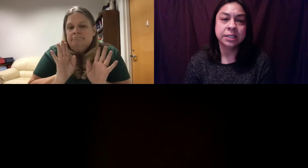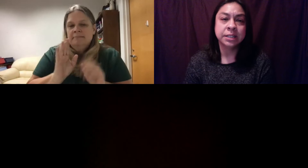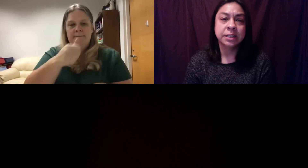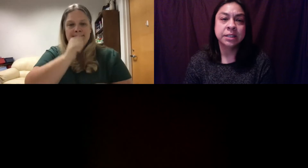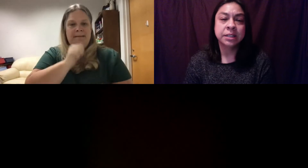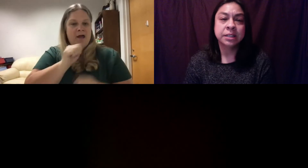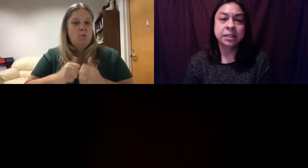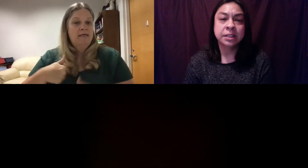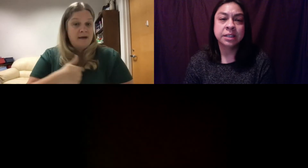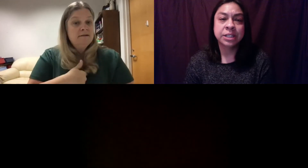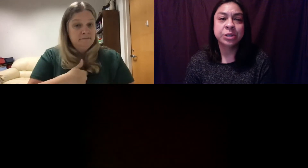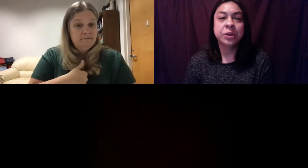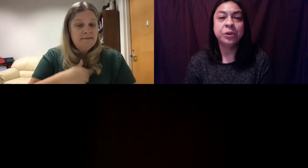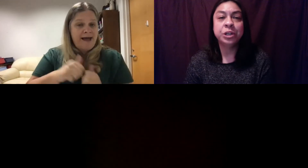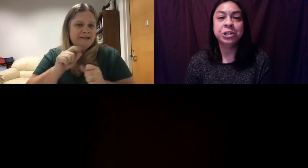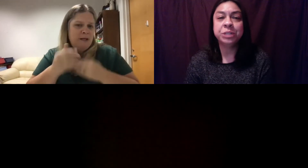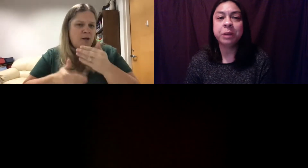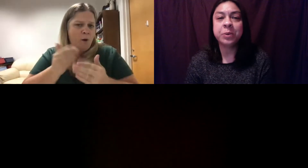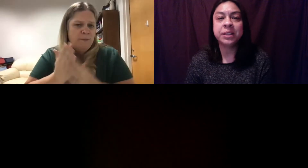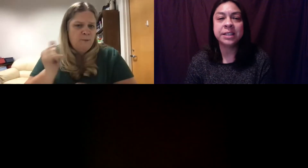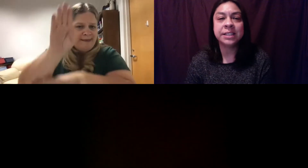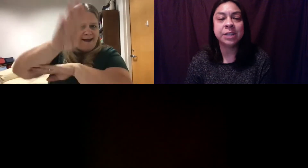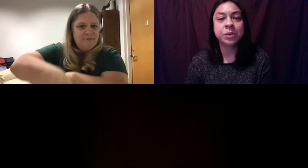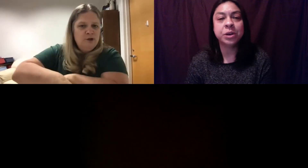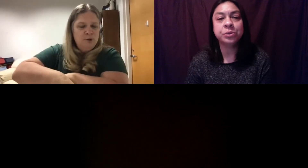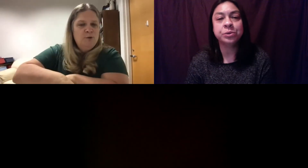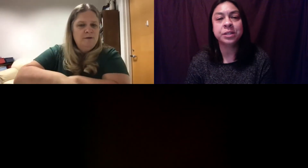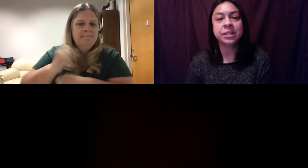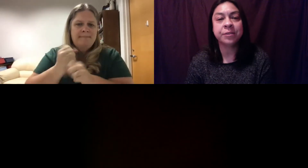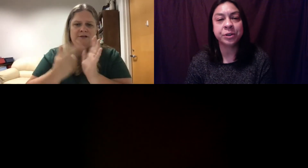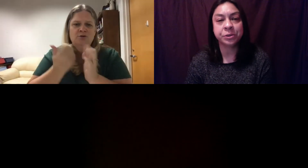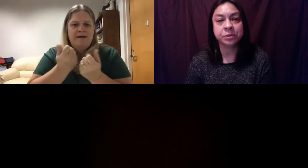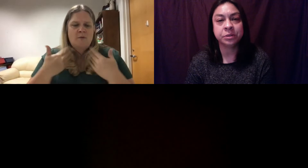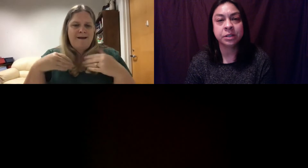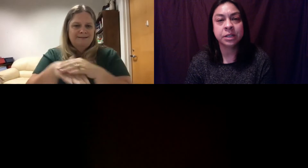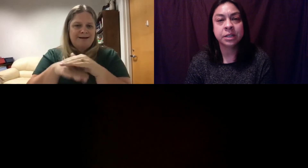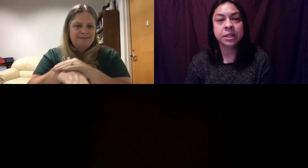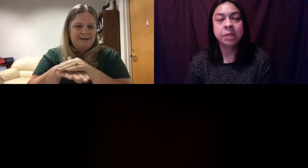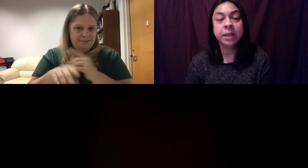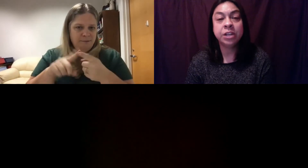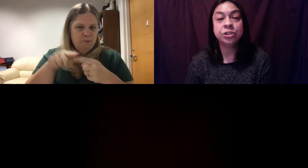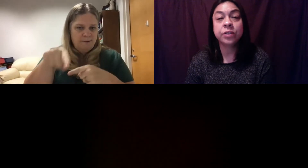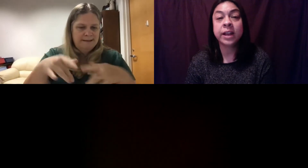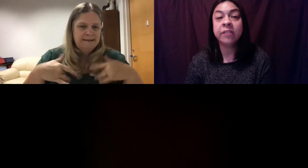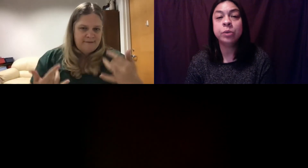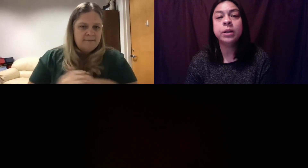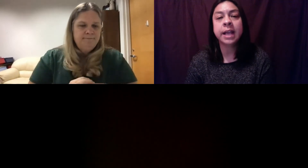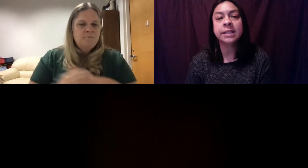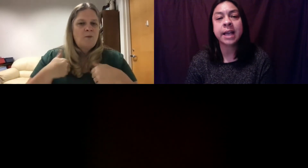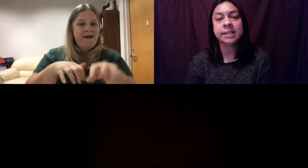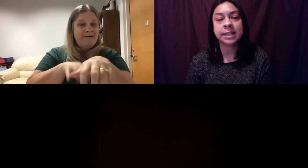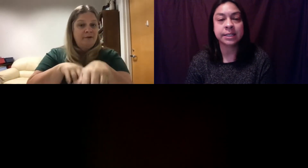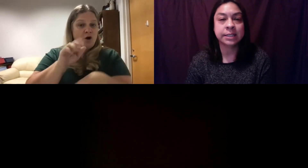accommodations. So if you could just bear with us as we go through this afternoon and making sure that everyone